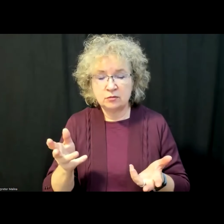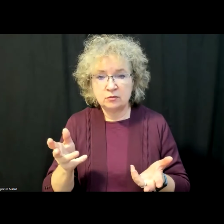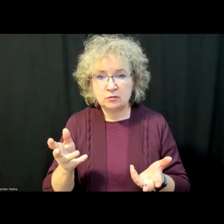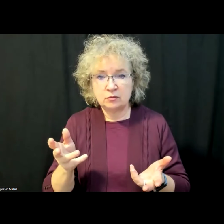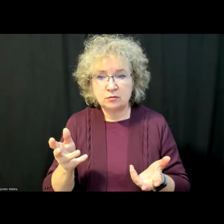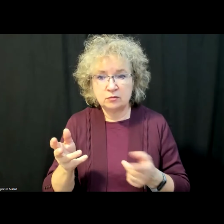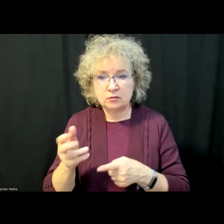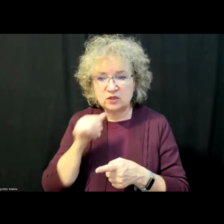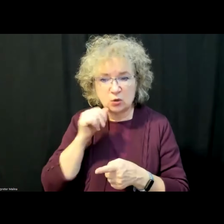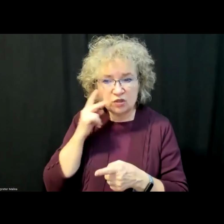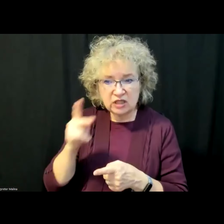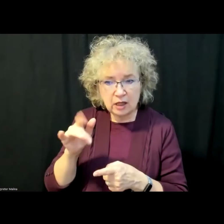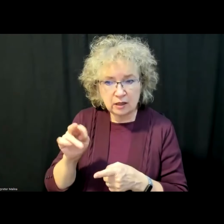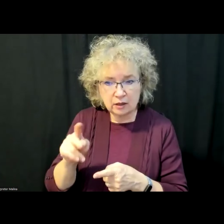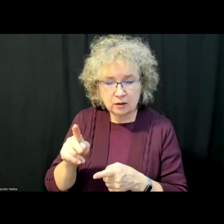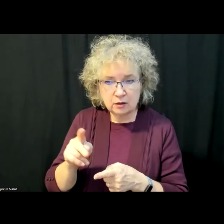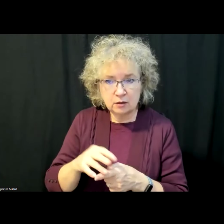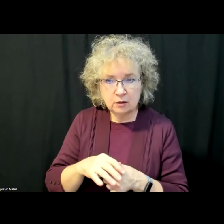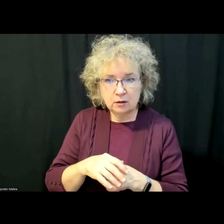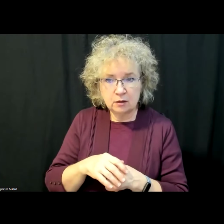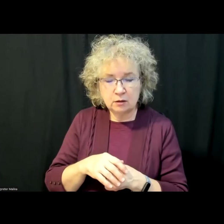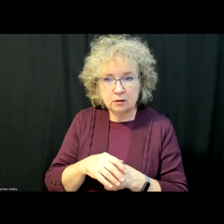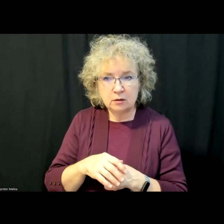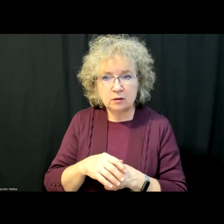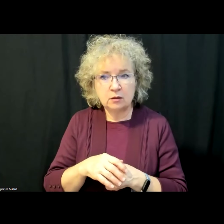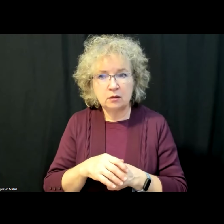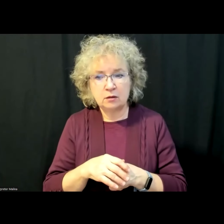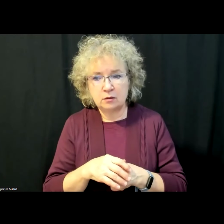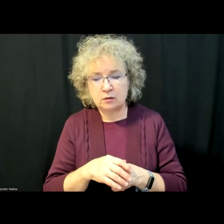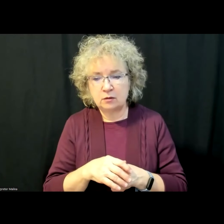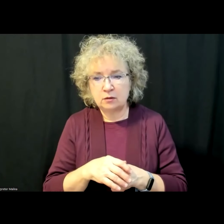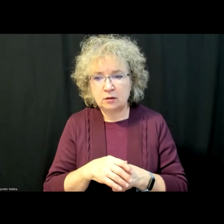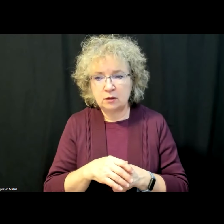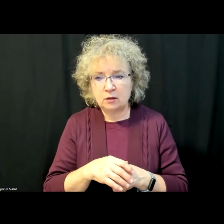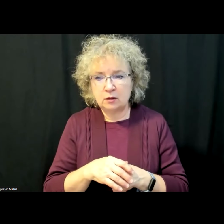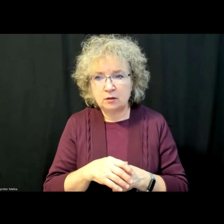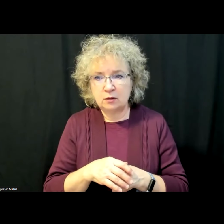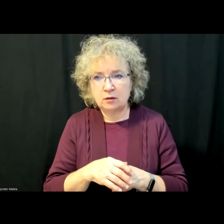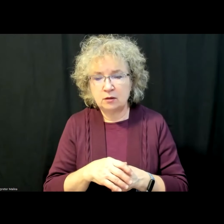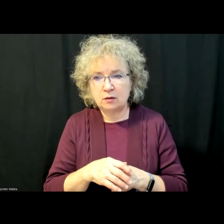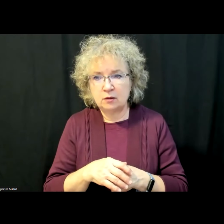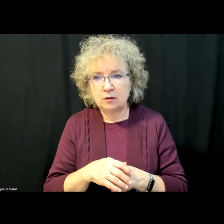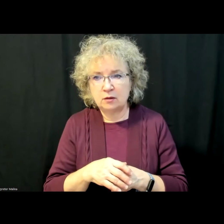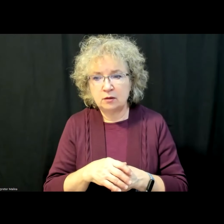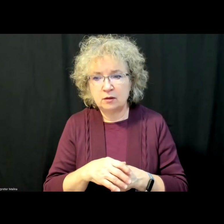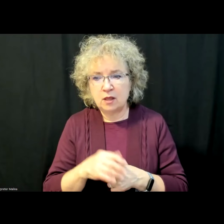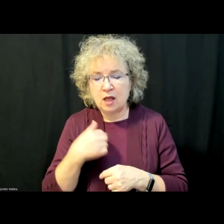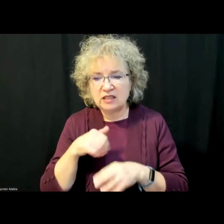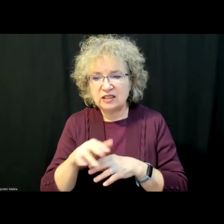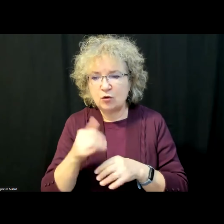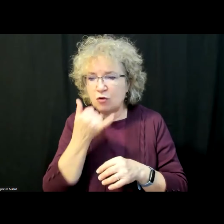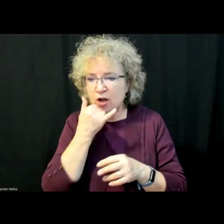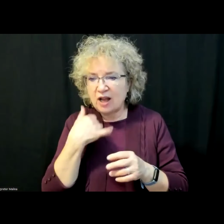I don't see the link. Oh, I just put it in there. Maybe. Oh, because I sent it to direct. Sorry,